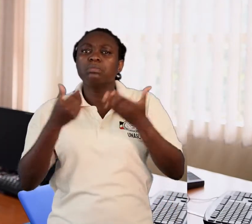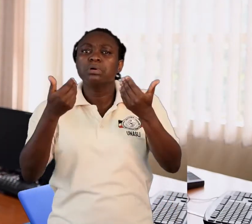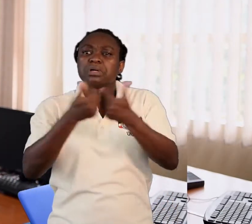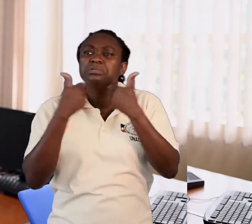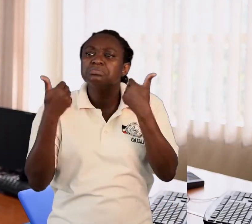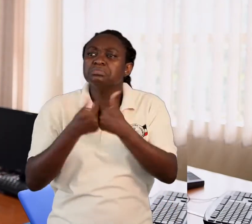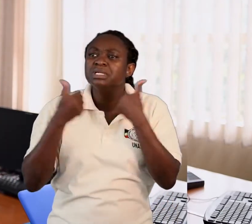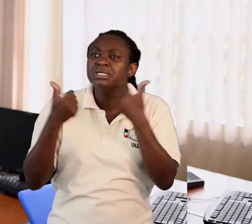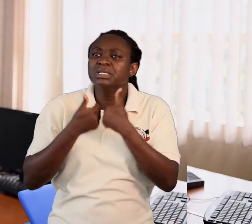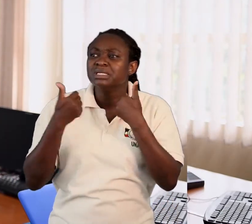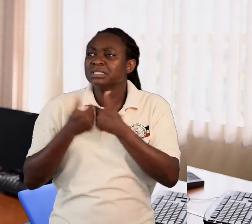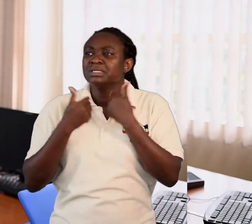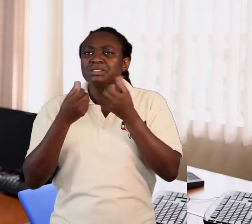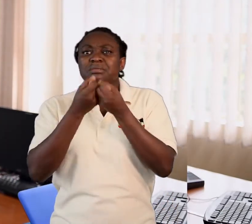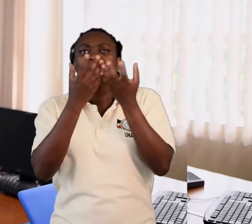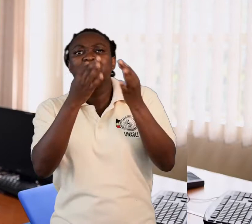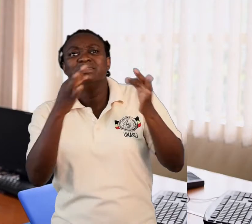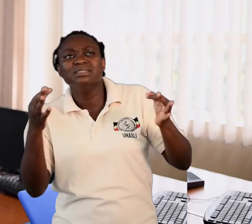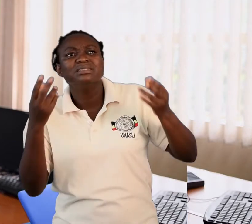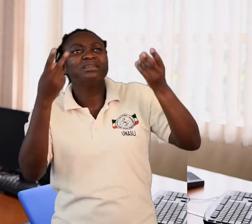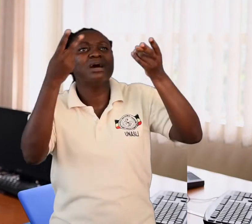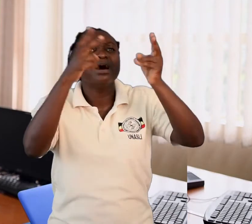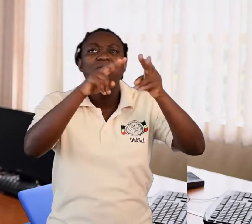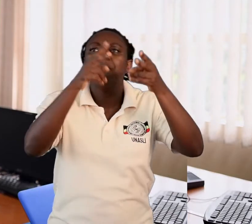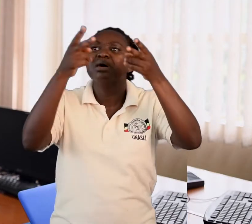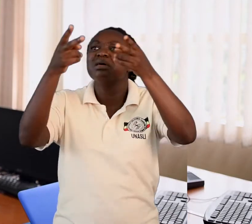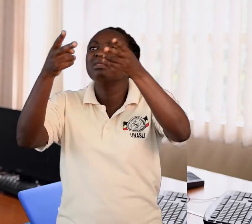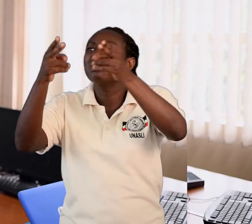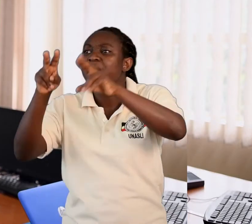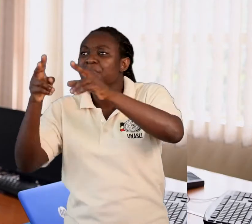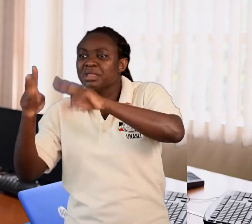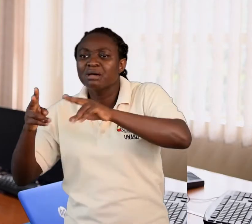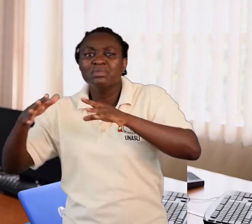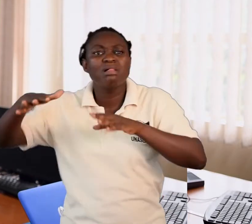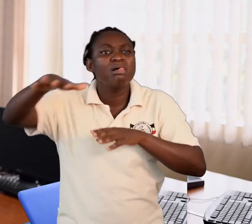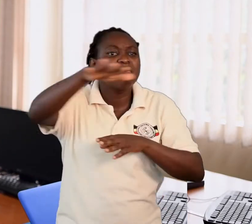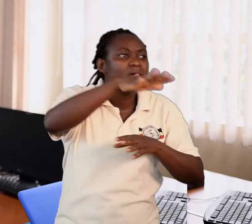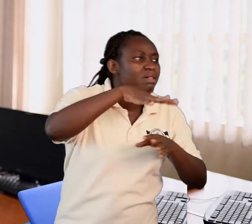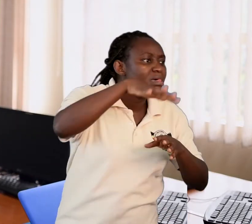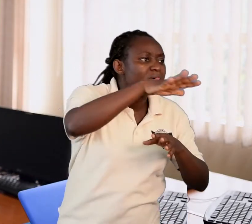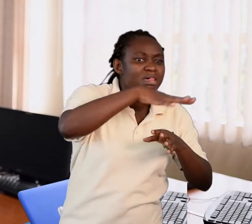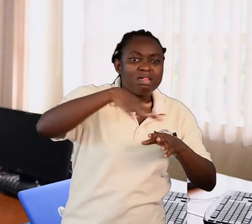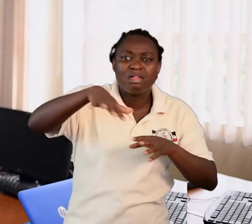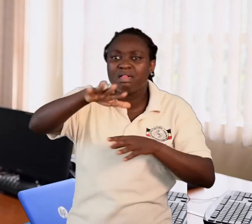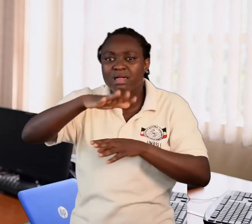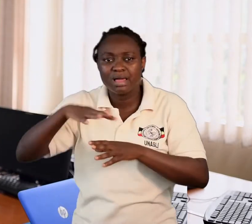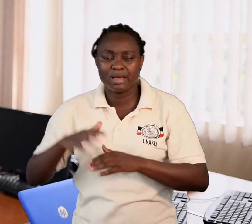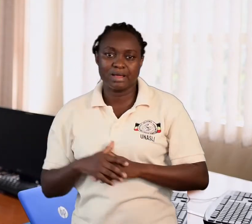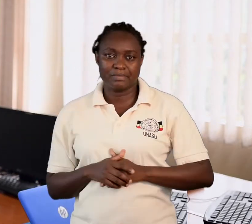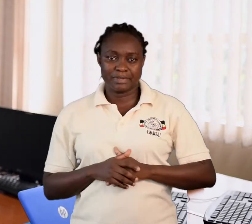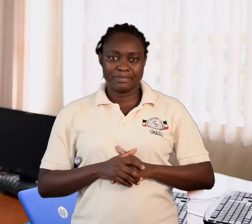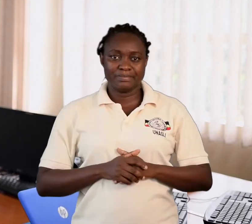things that happen in our environment.